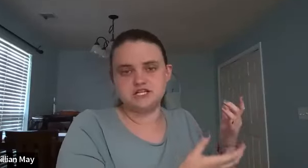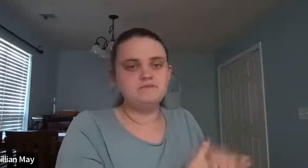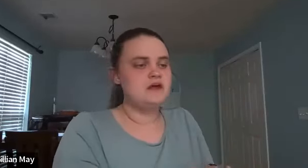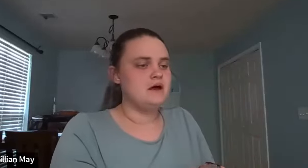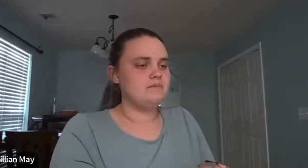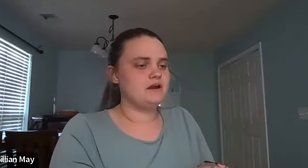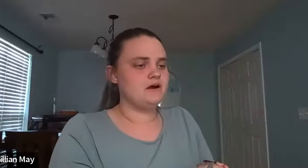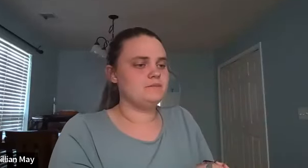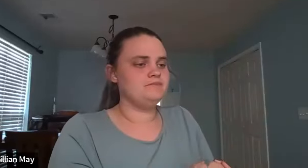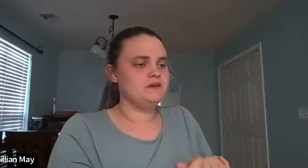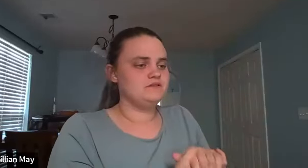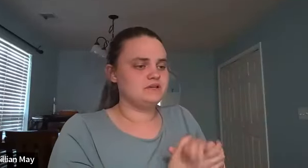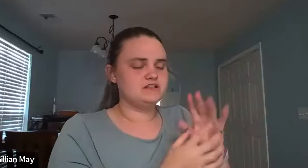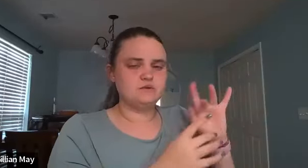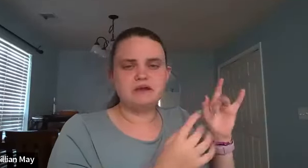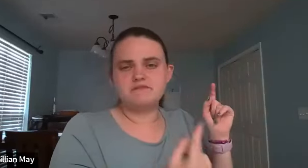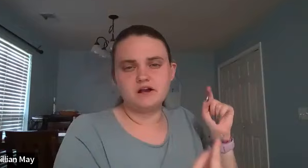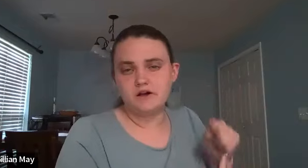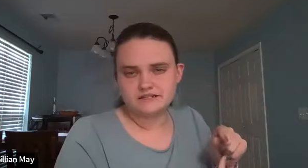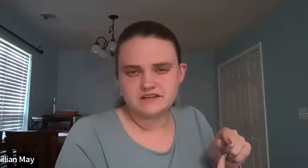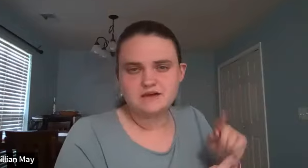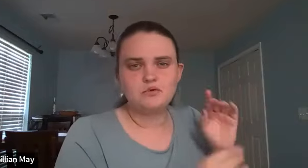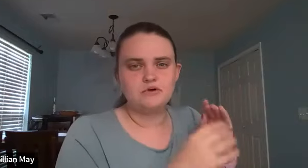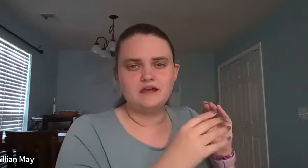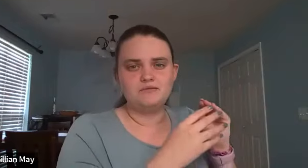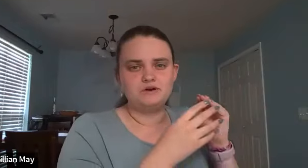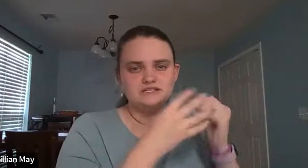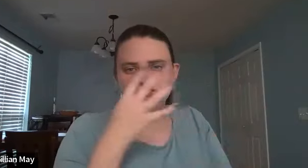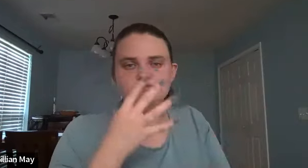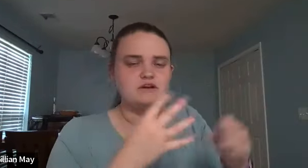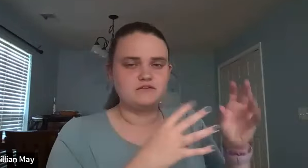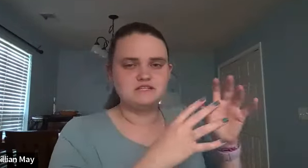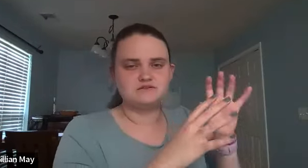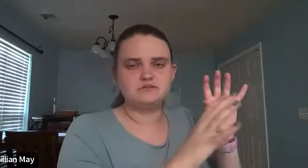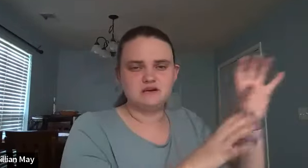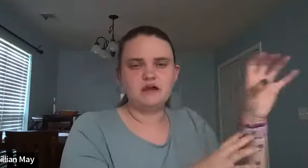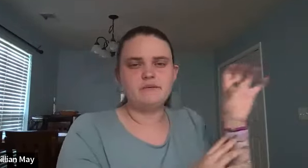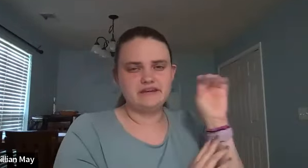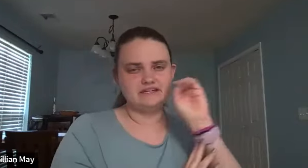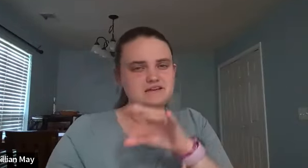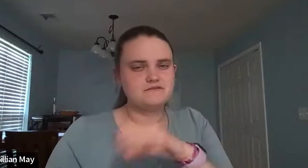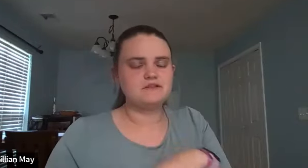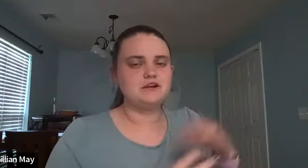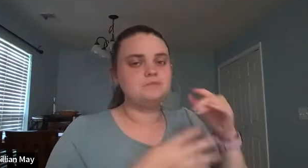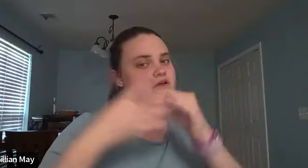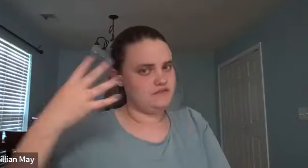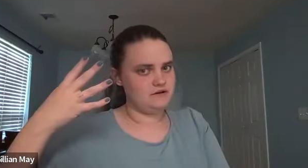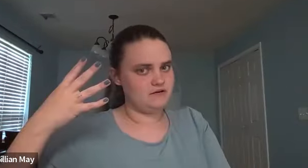session, but because we may have not gotten to them, or it was just one of those things where it's like, okay, we need to save that for later. They're now